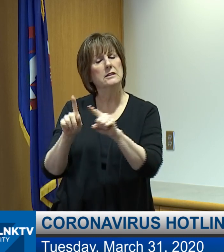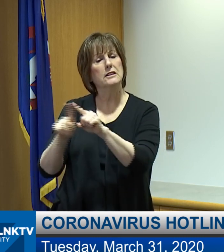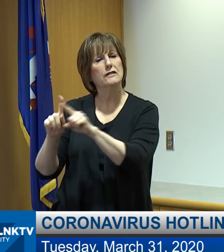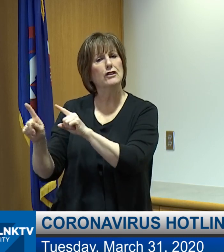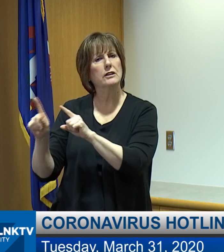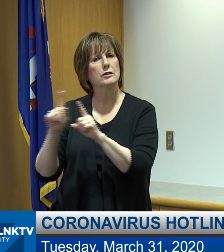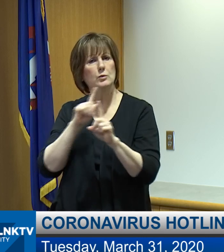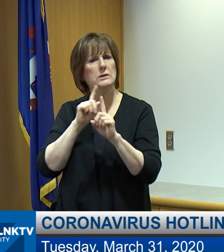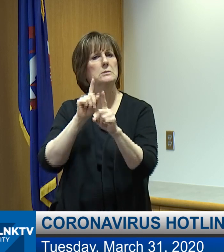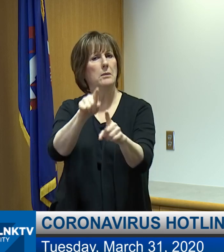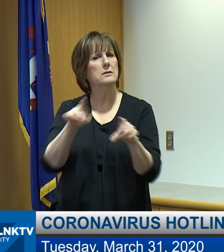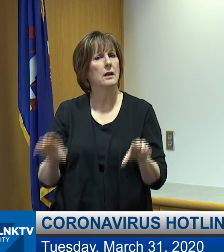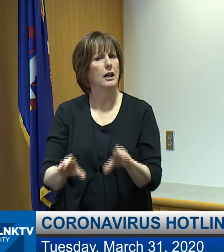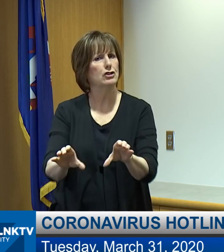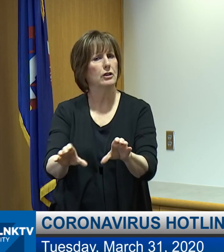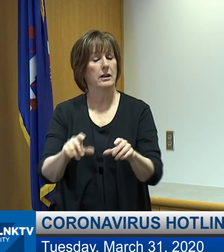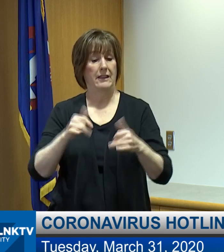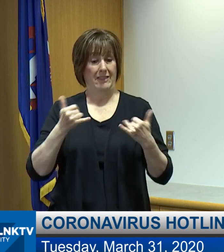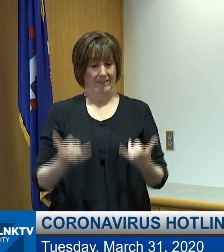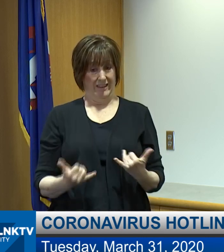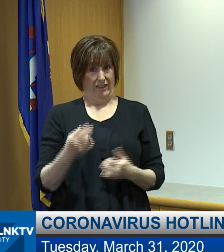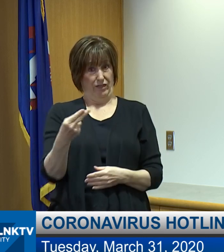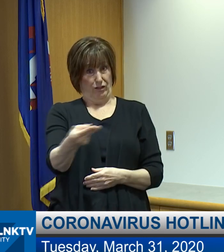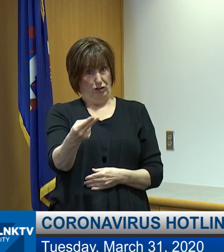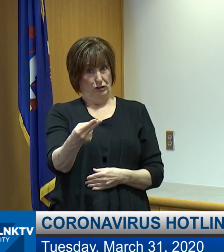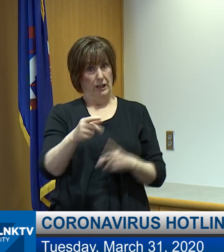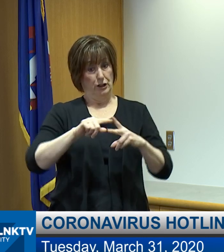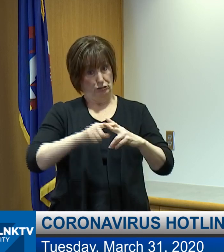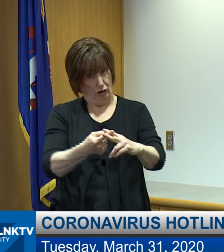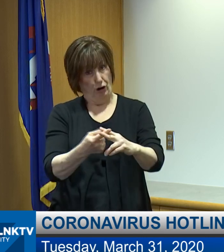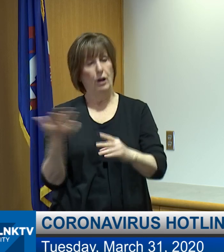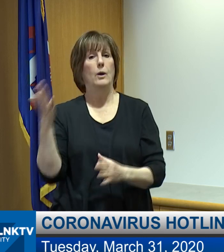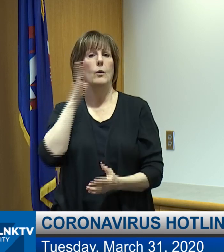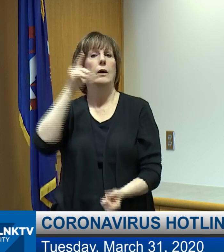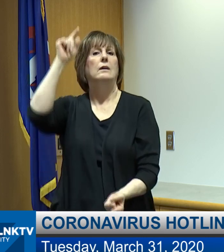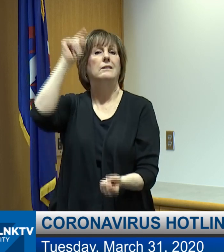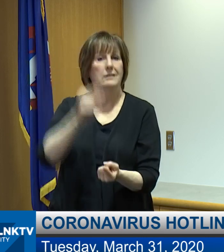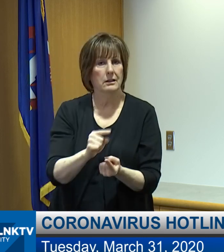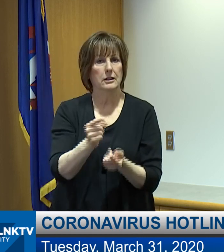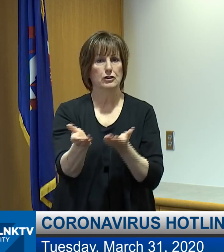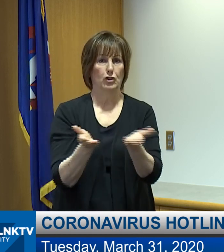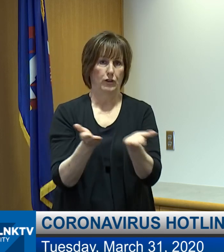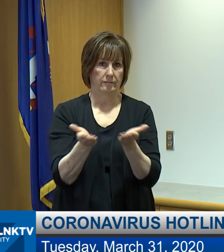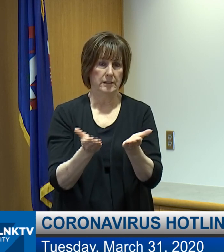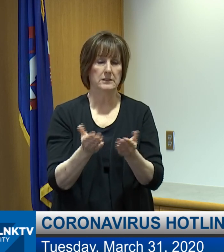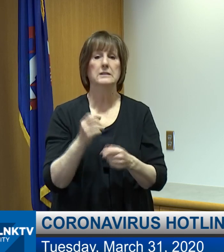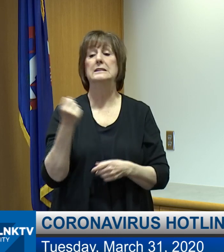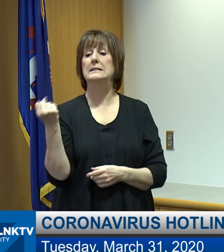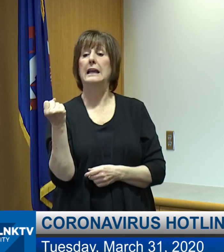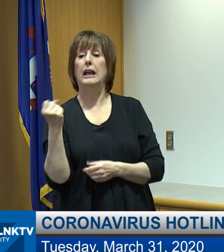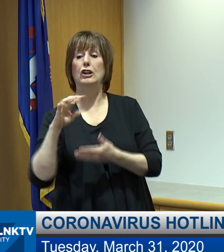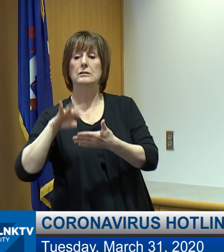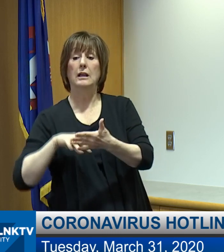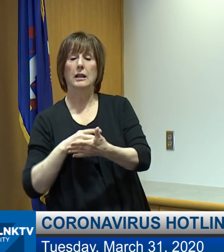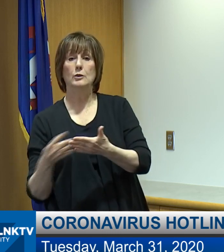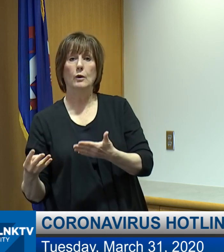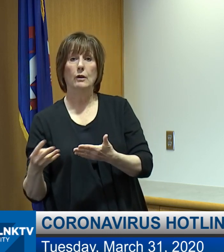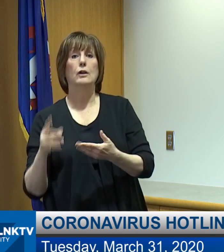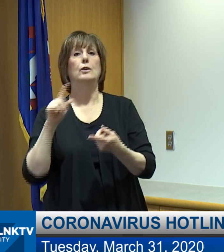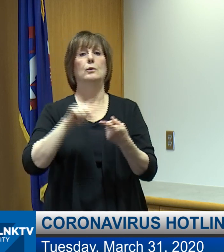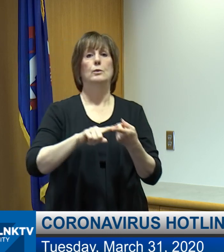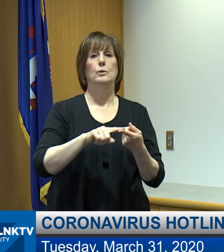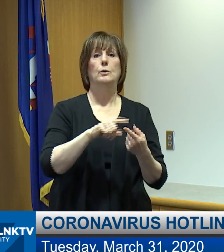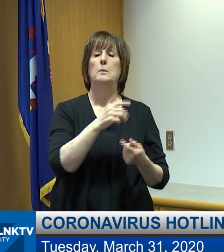respond. Starting this Thursday, StarTran will operate reduced service by operating a Saturday schedule from Monday